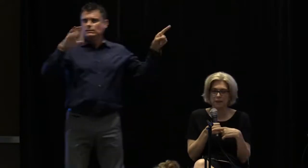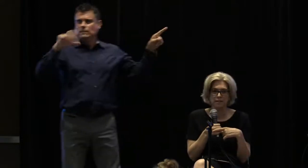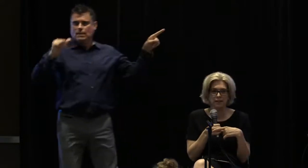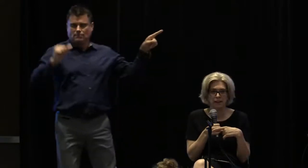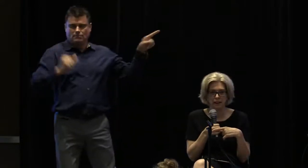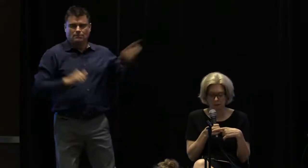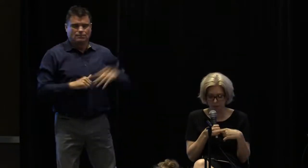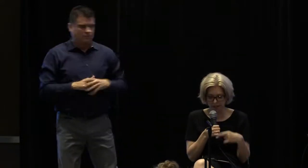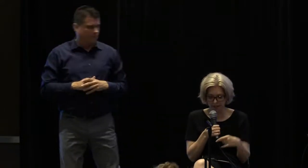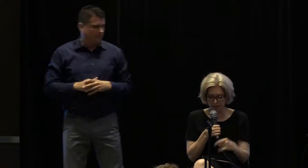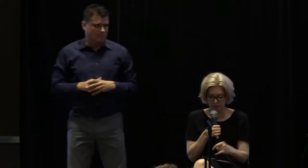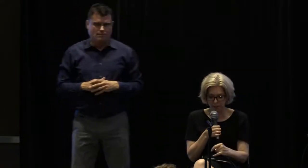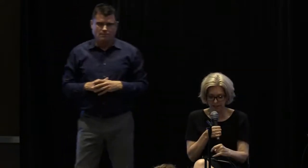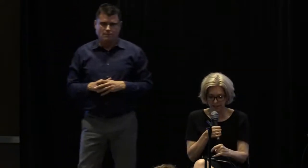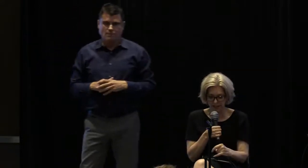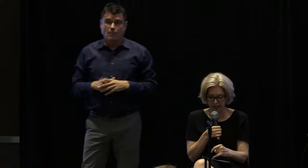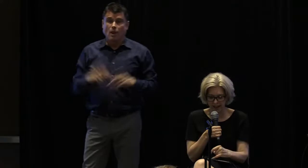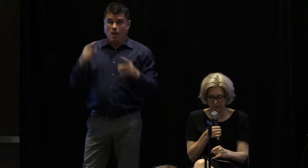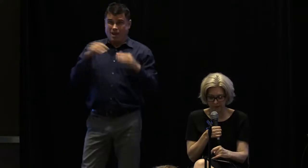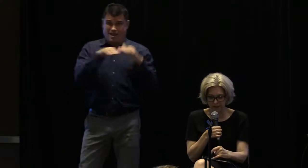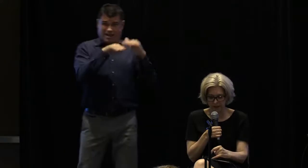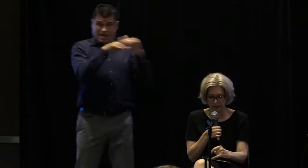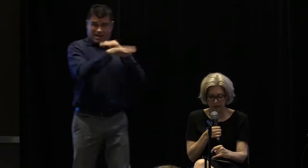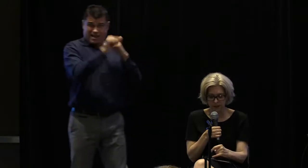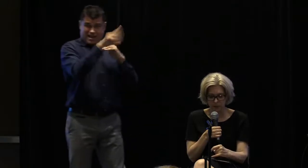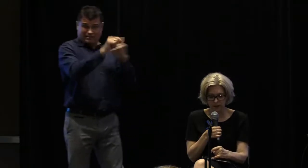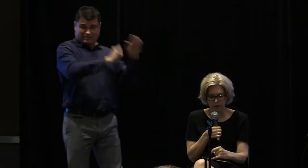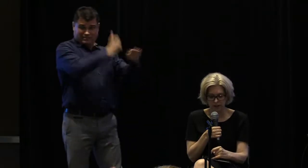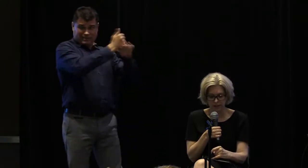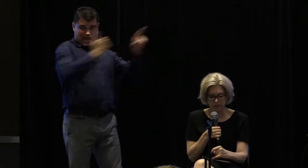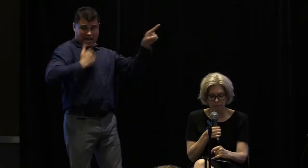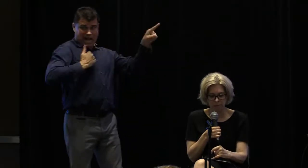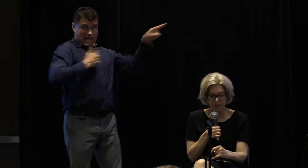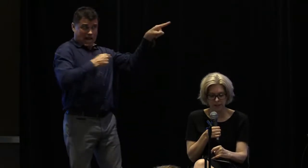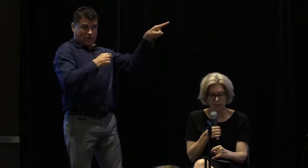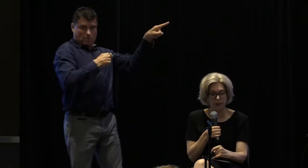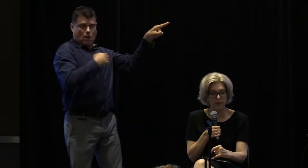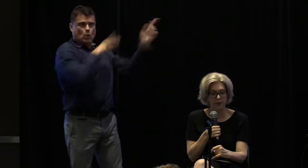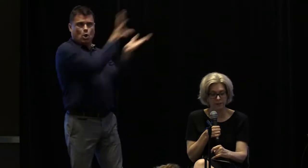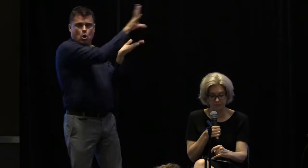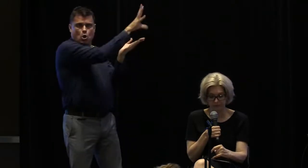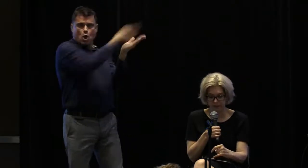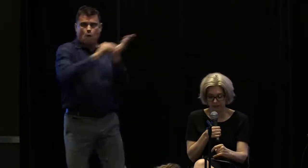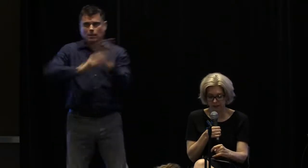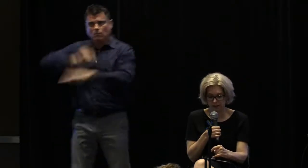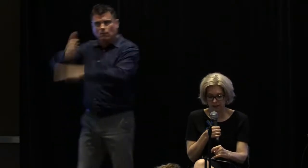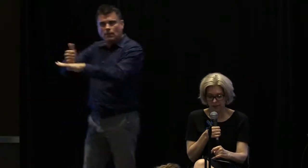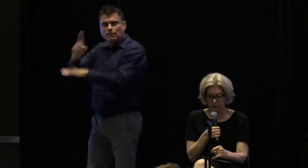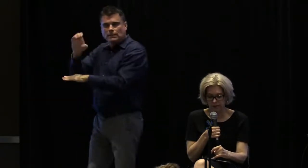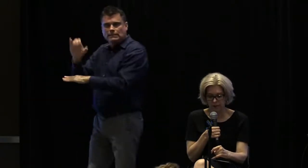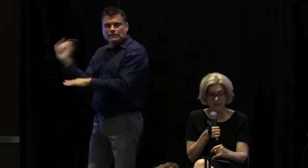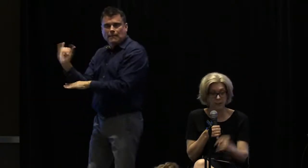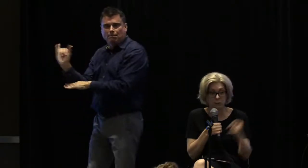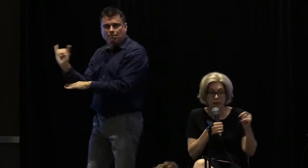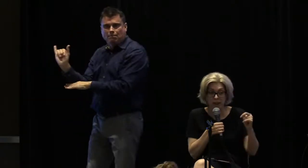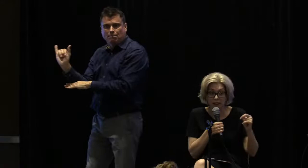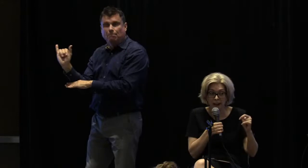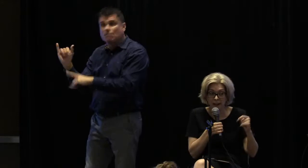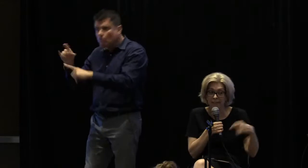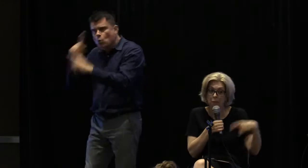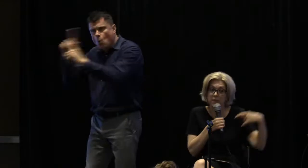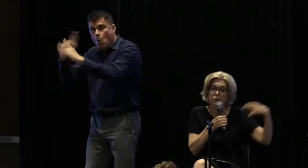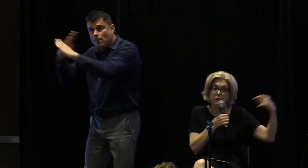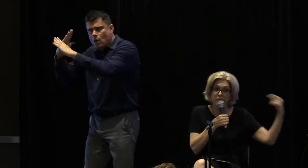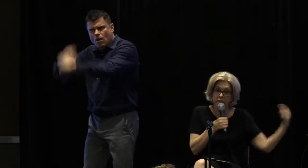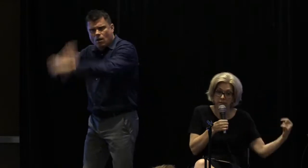and mimicked by the Accessible BC Act, areas where we need to break down barriers. And of course, for the Accessible Canada